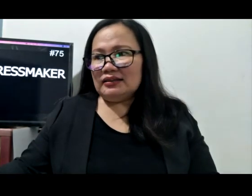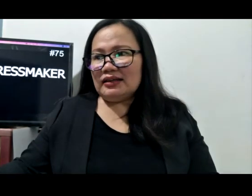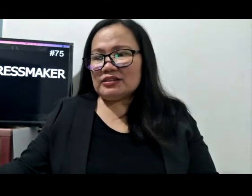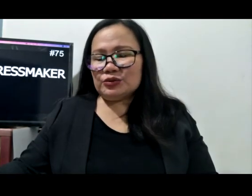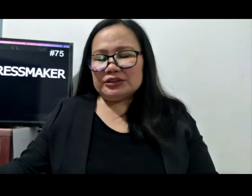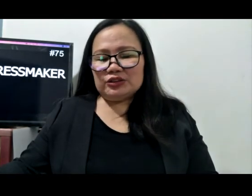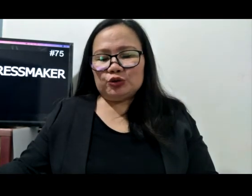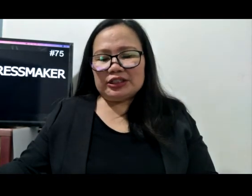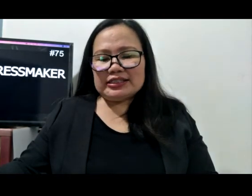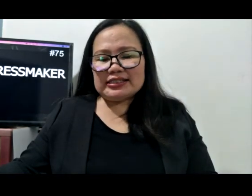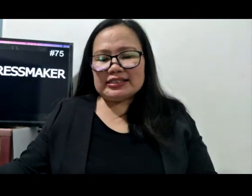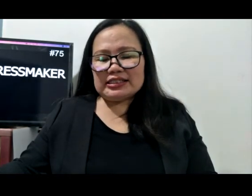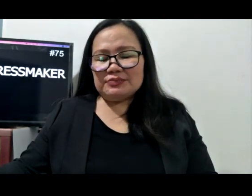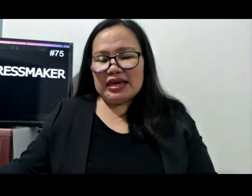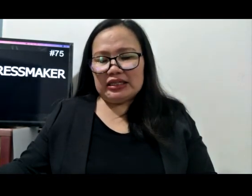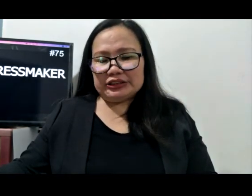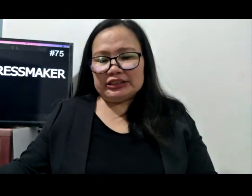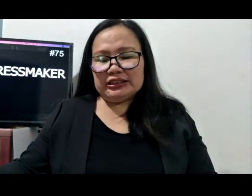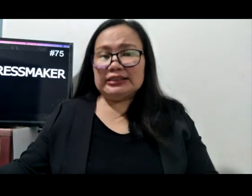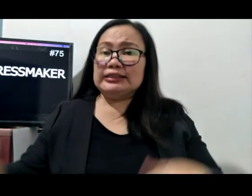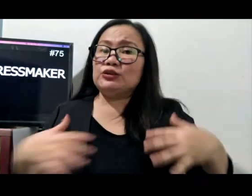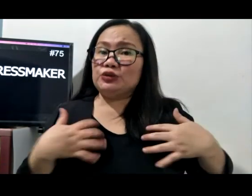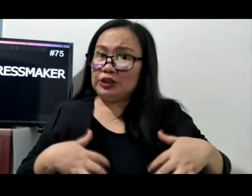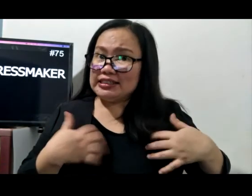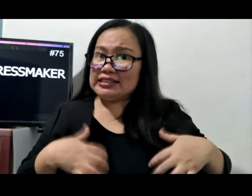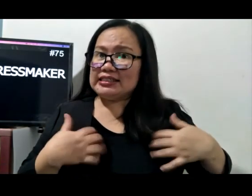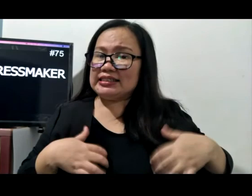Next word, dressmaker. So dress,